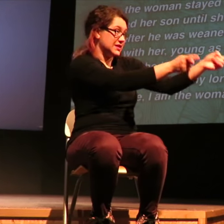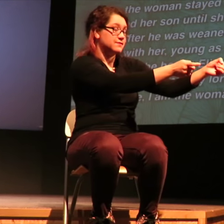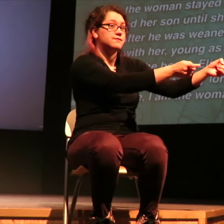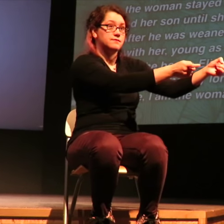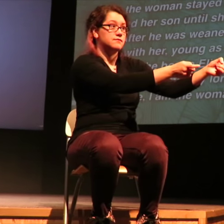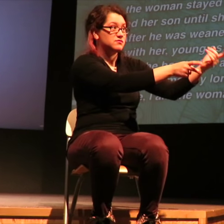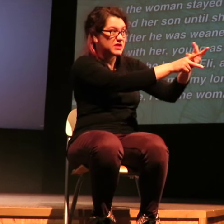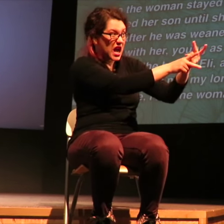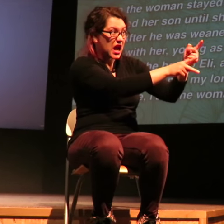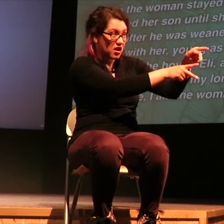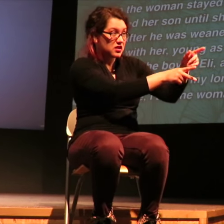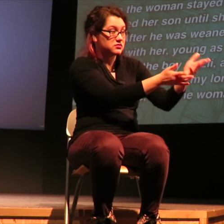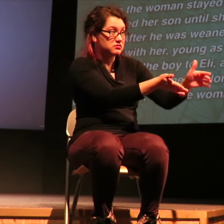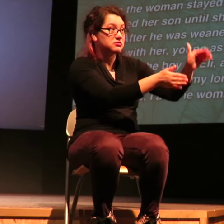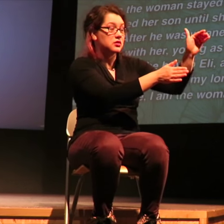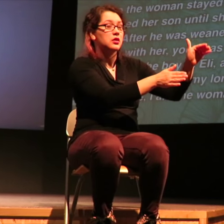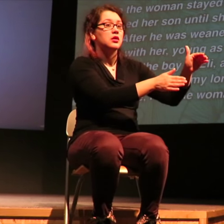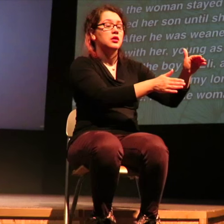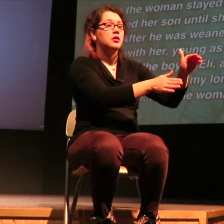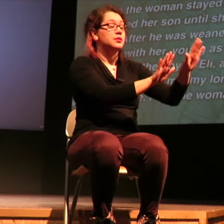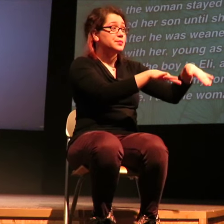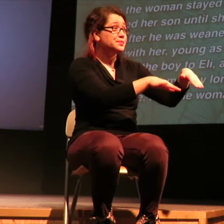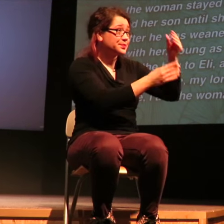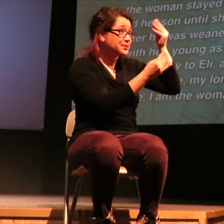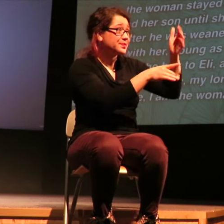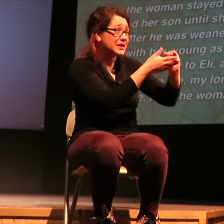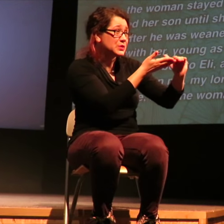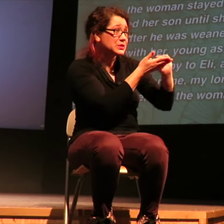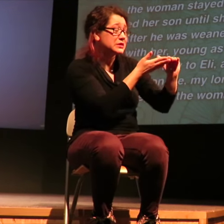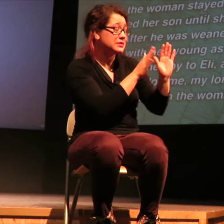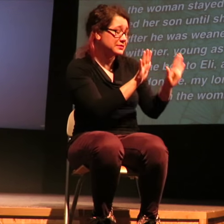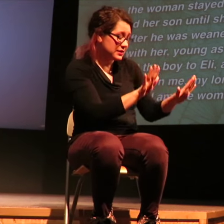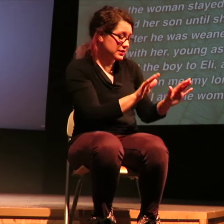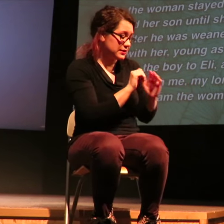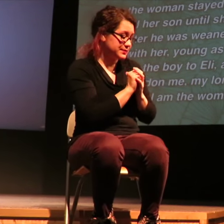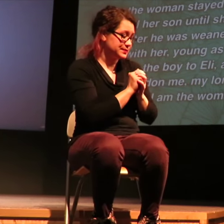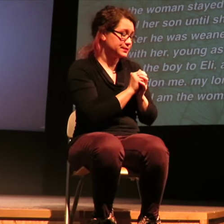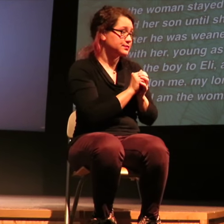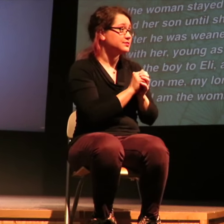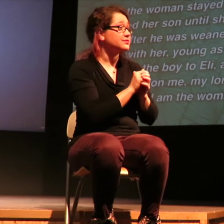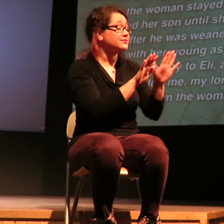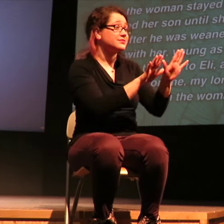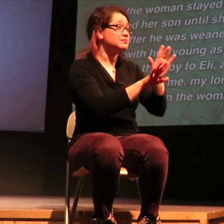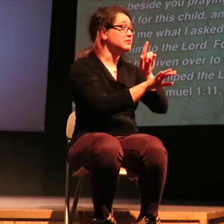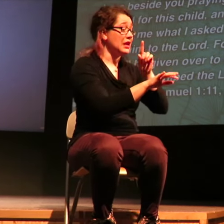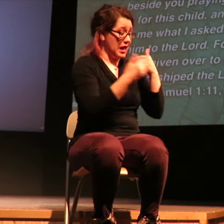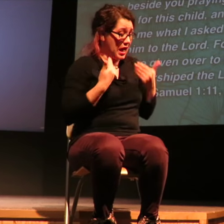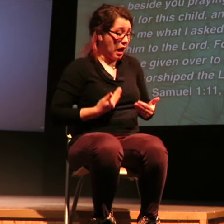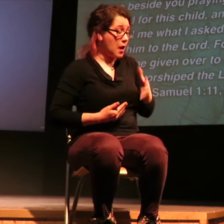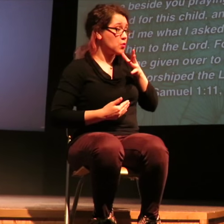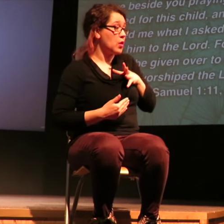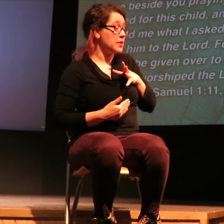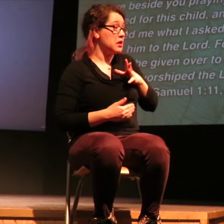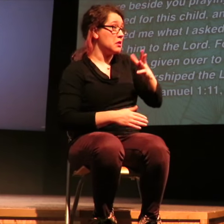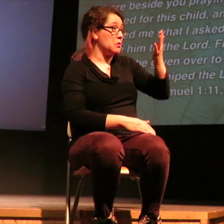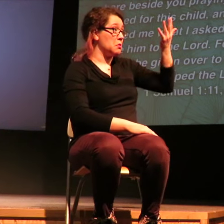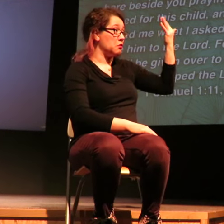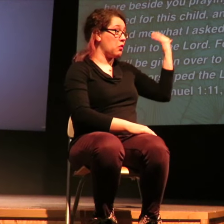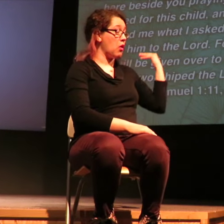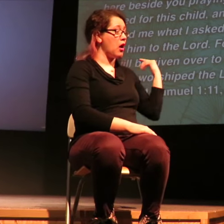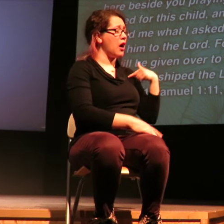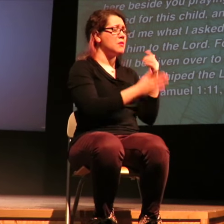Eli's care, and she said to him, pardon me, my Lord. As surely as you live, I am the woman who stood here